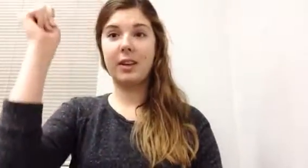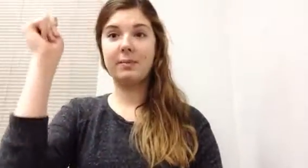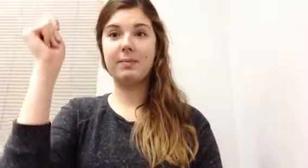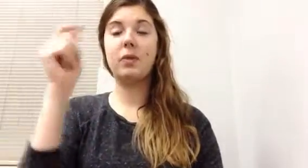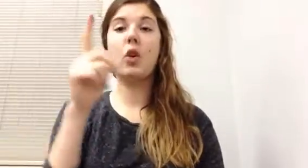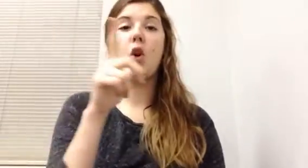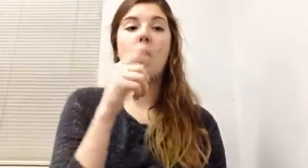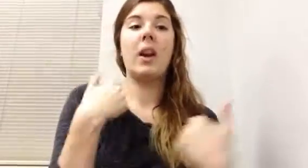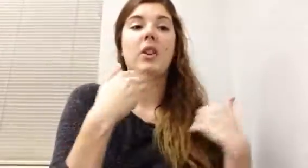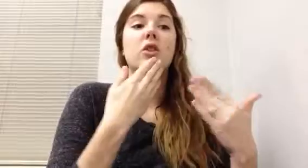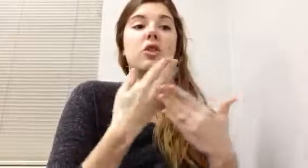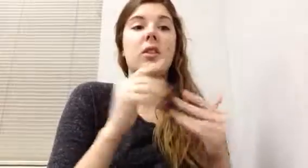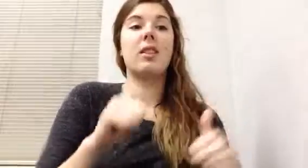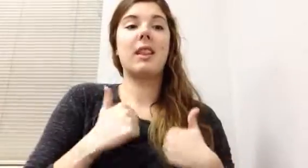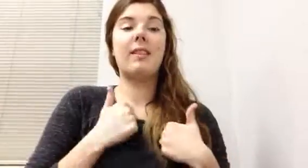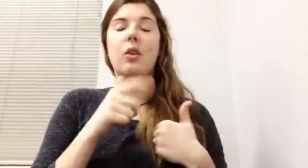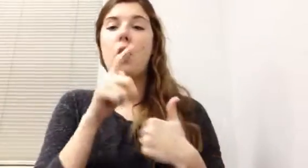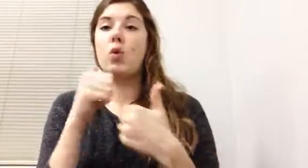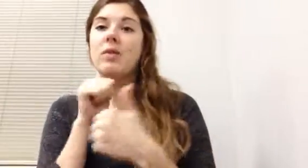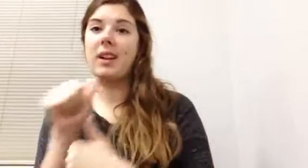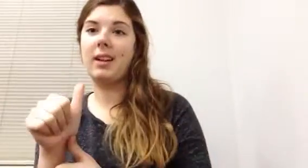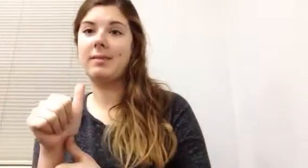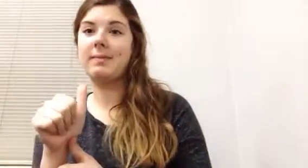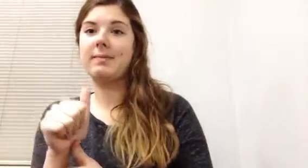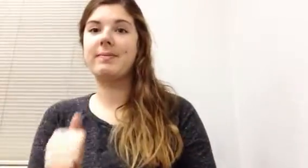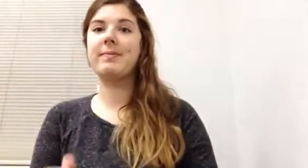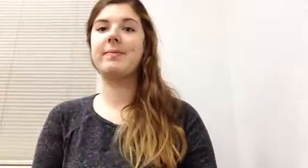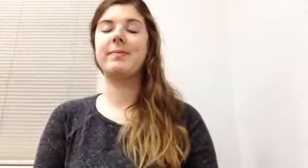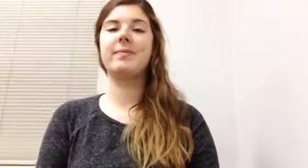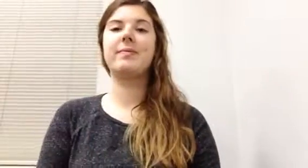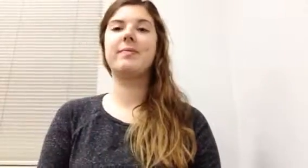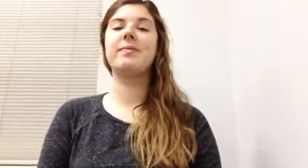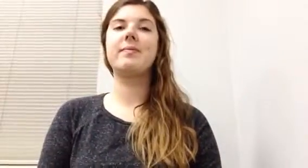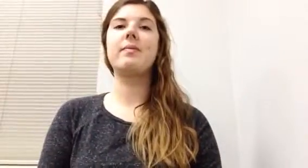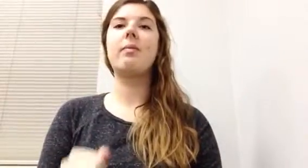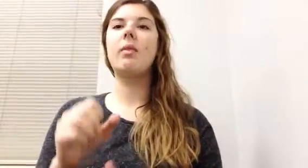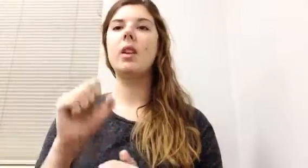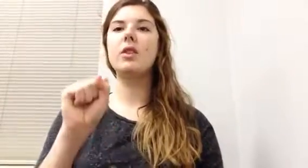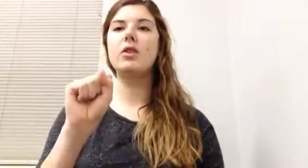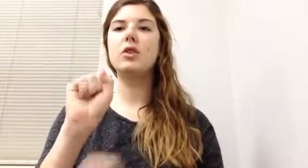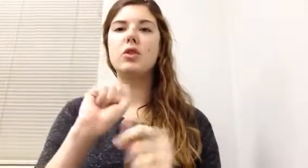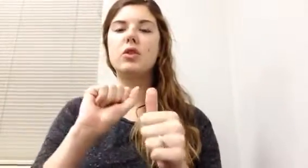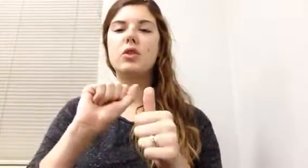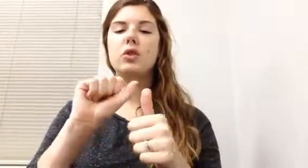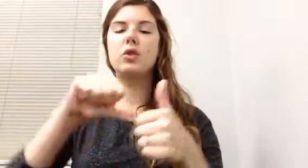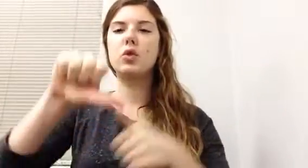idea about owners and laborers, these statuses, social conditions, and being in conflict with one